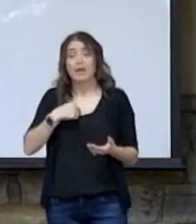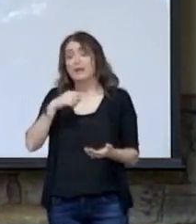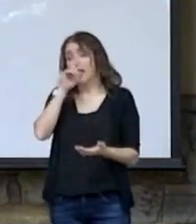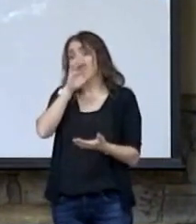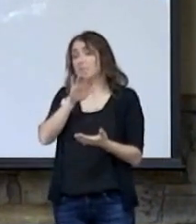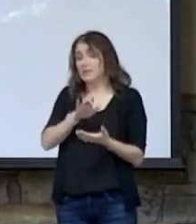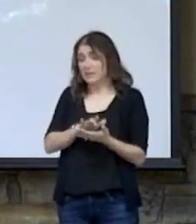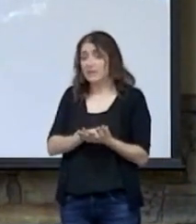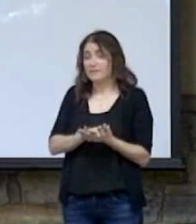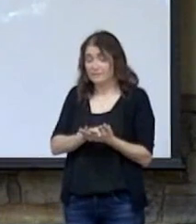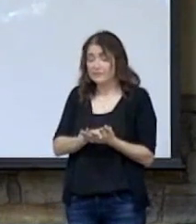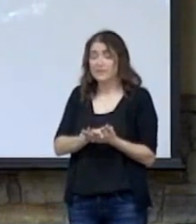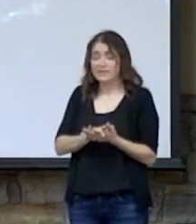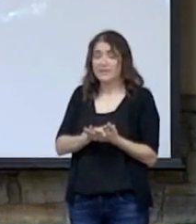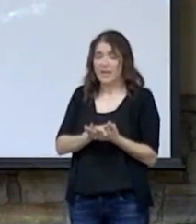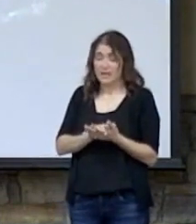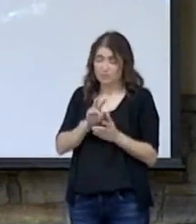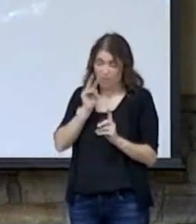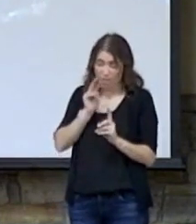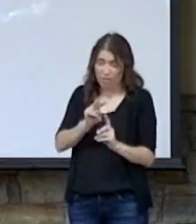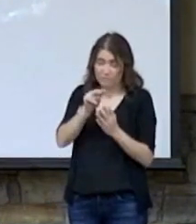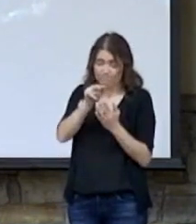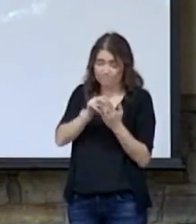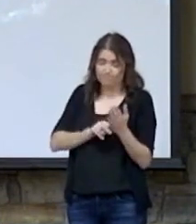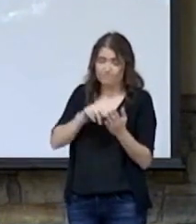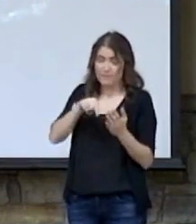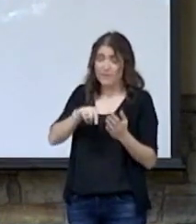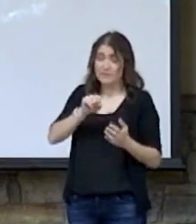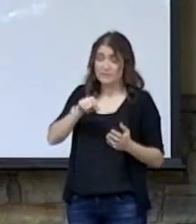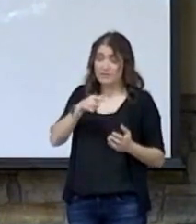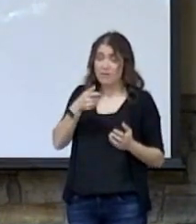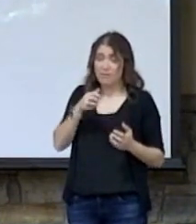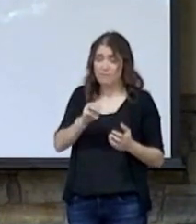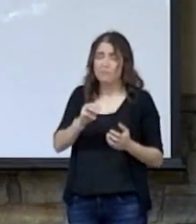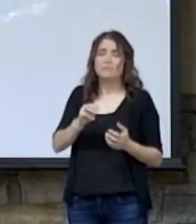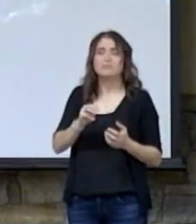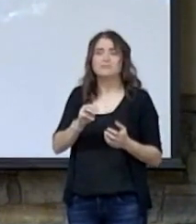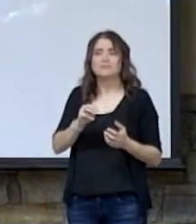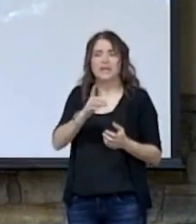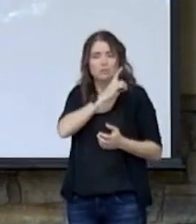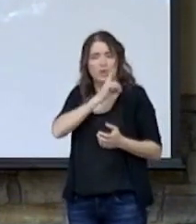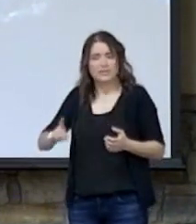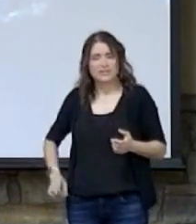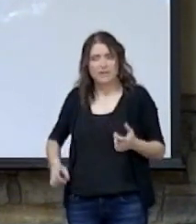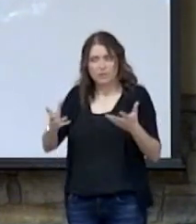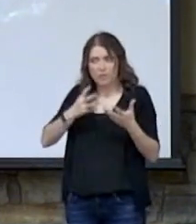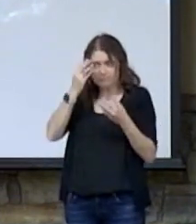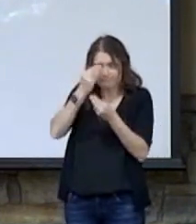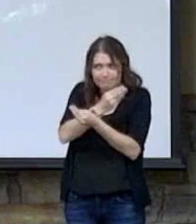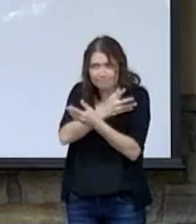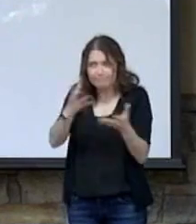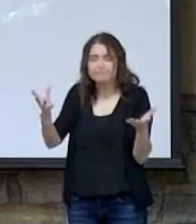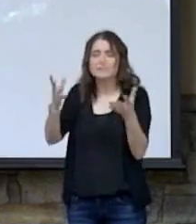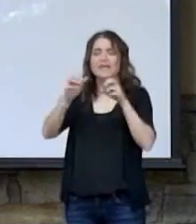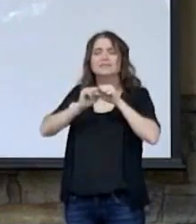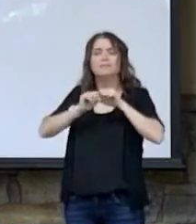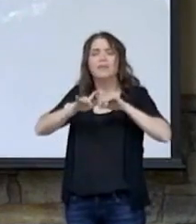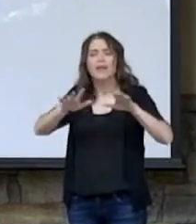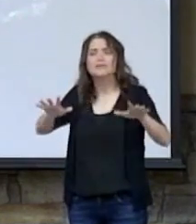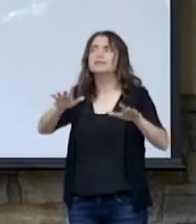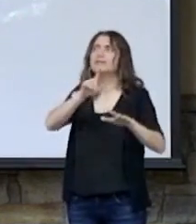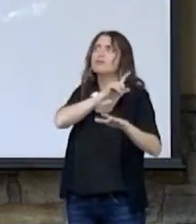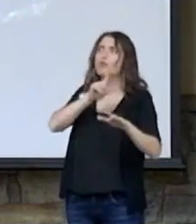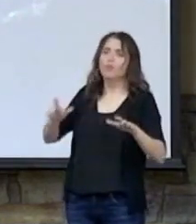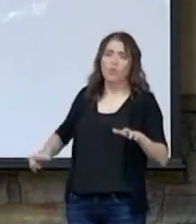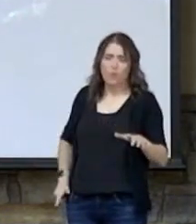with everything as we look at this psalm, that the idea that David is getting across is blessing the Lord through our